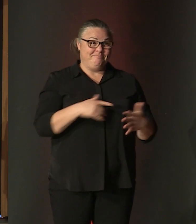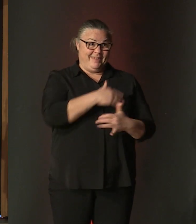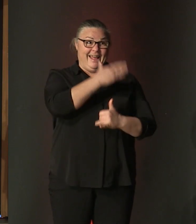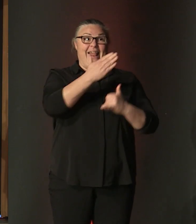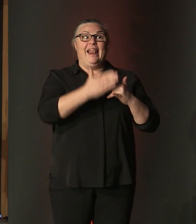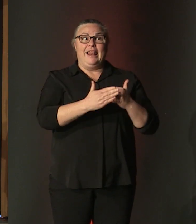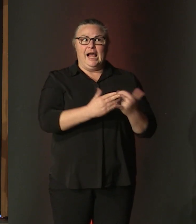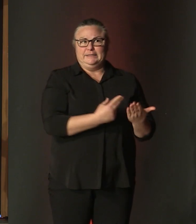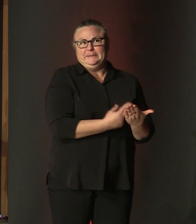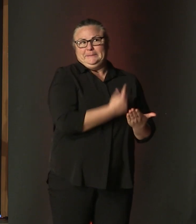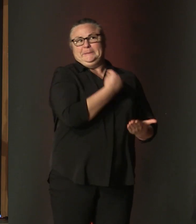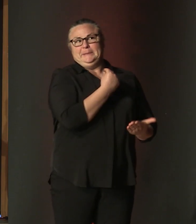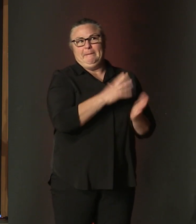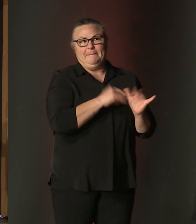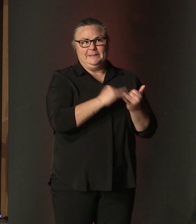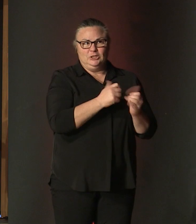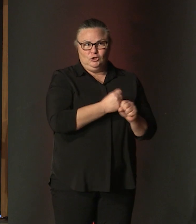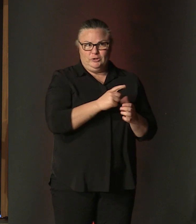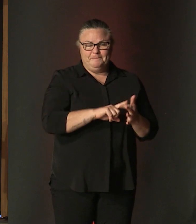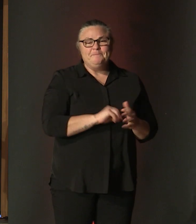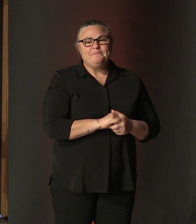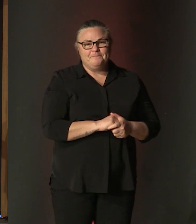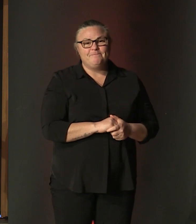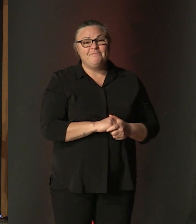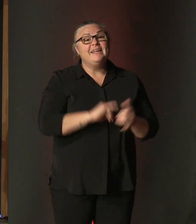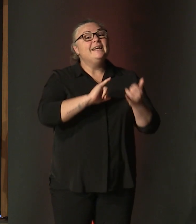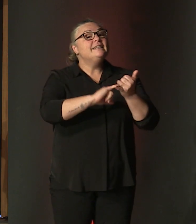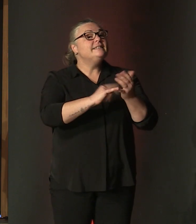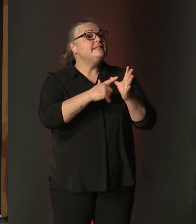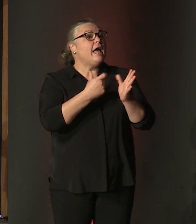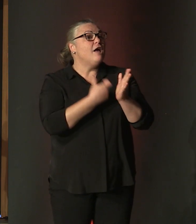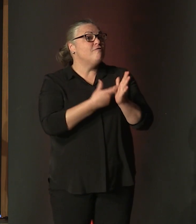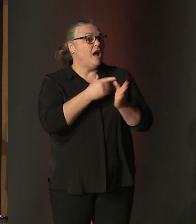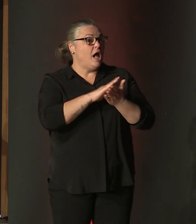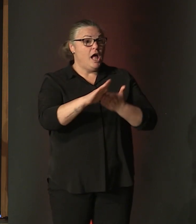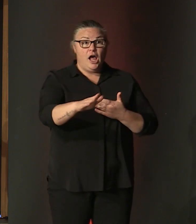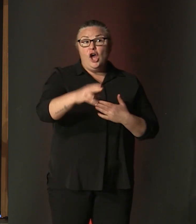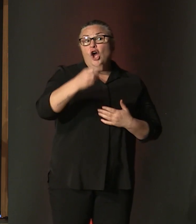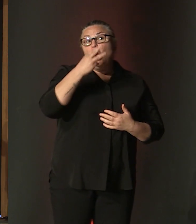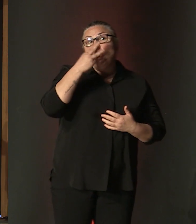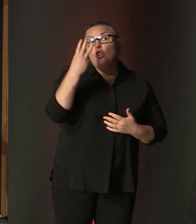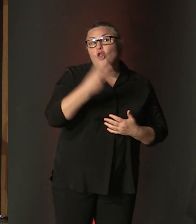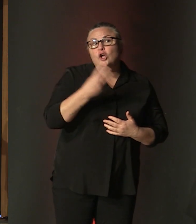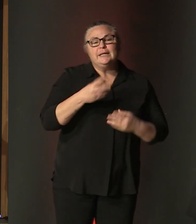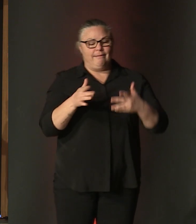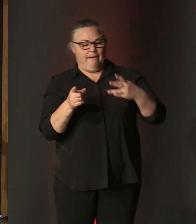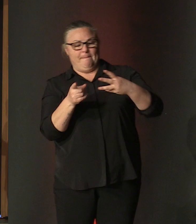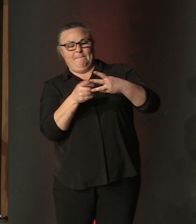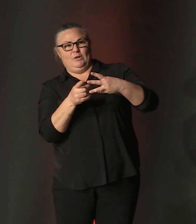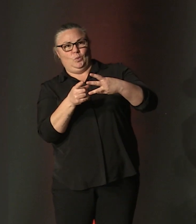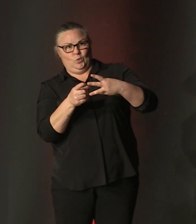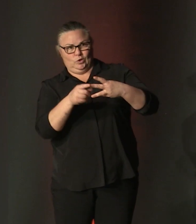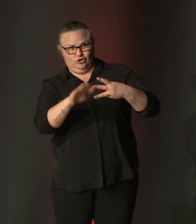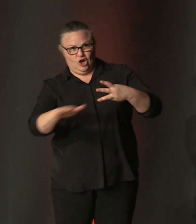Finally, our last message. We get Sarah, 13, bright and cheery.